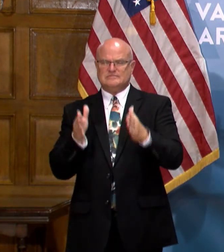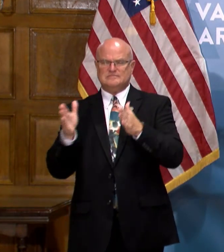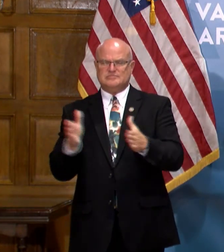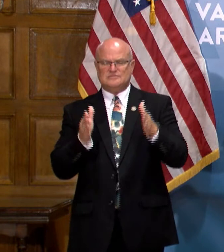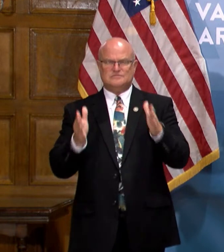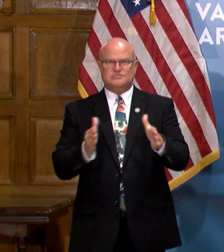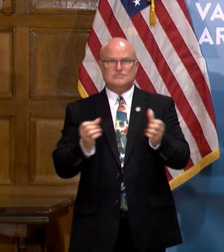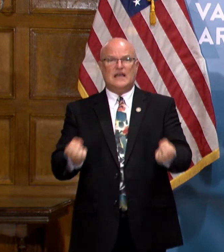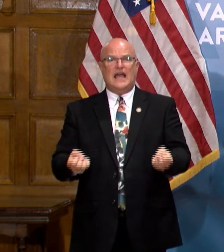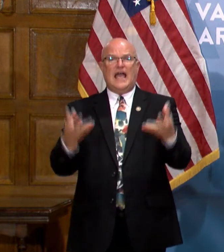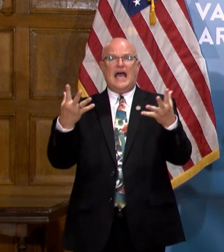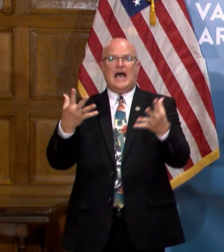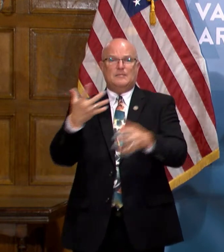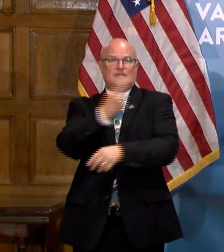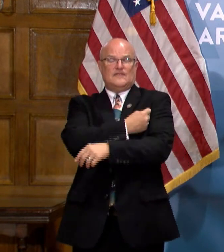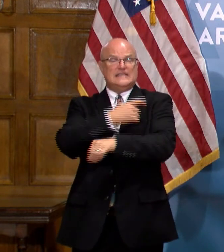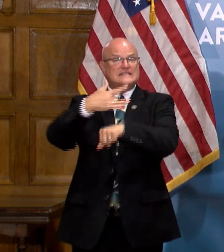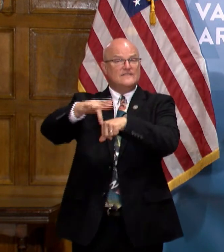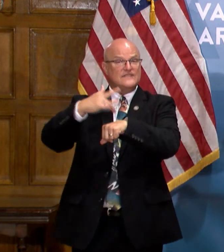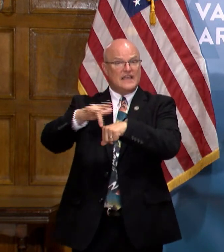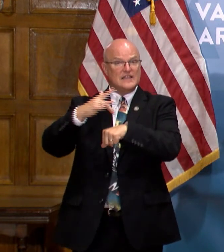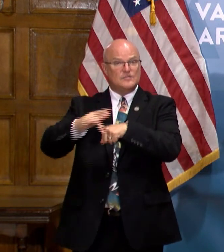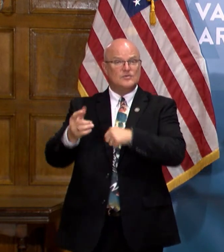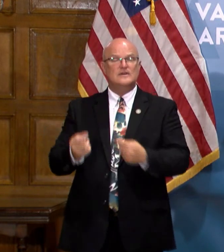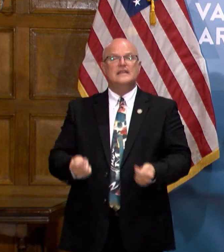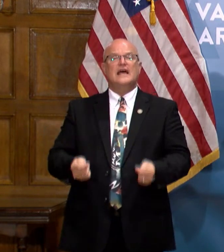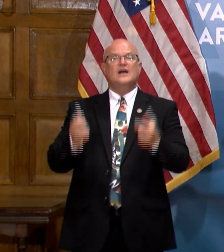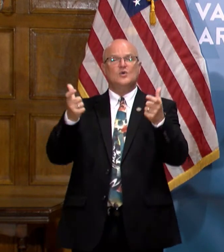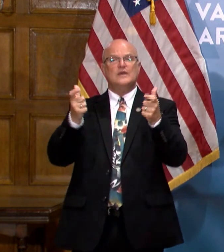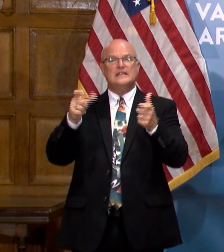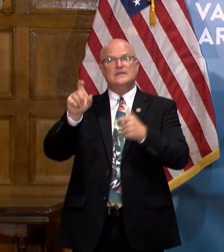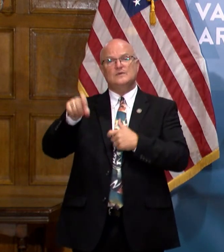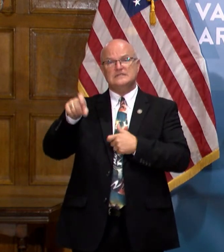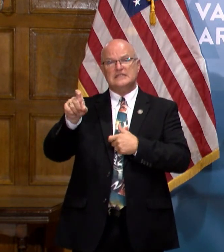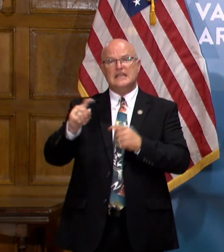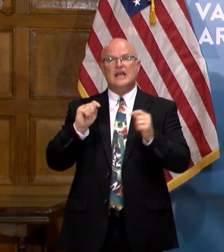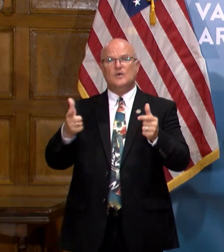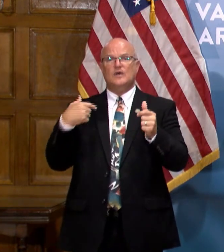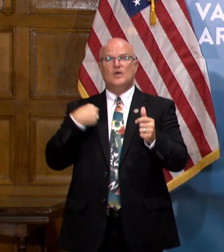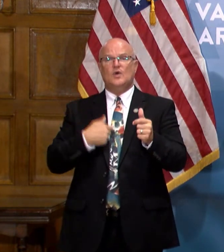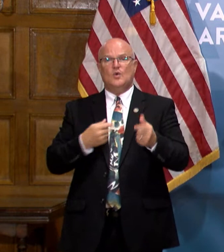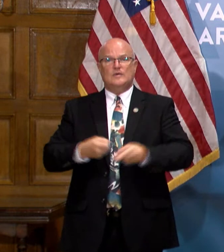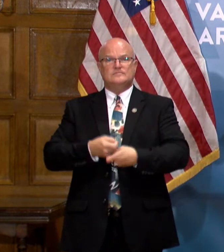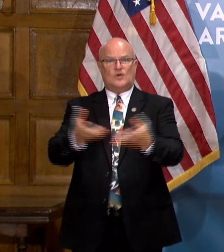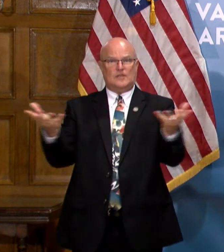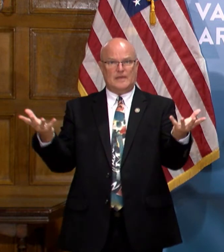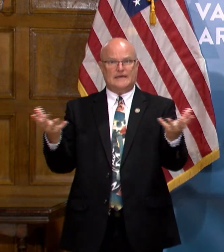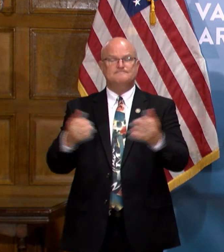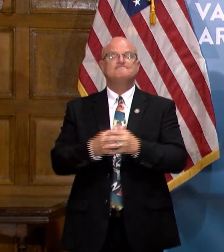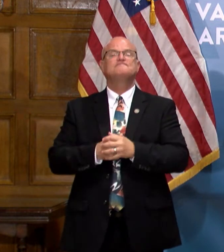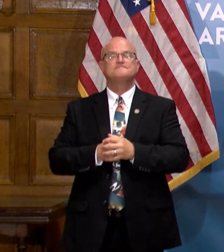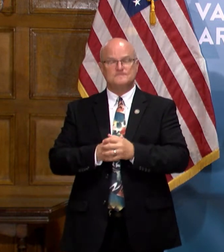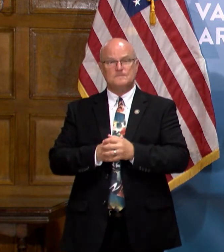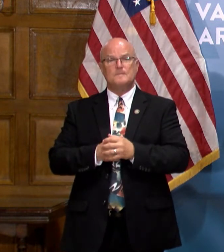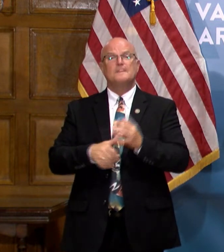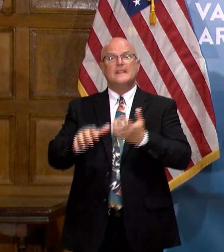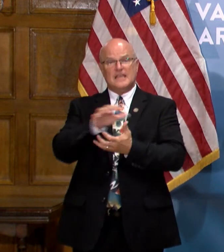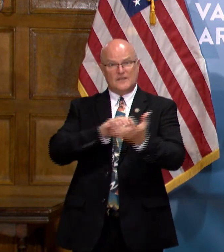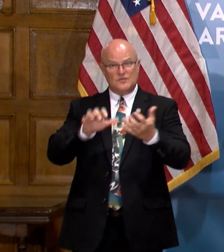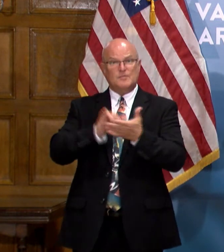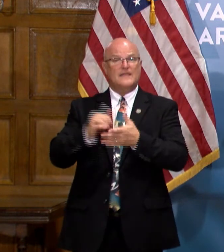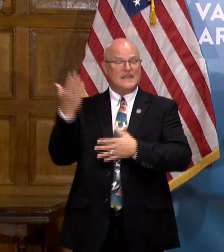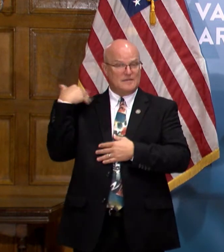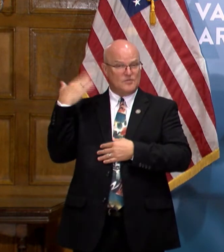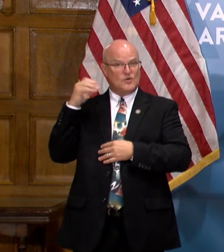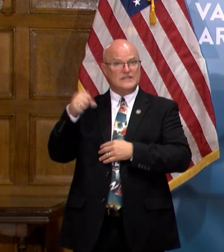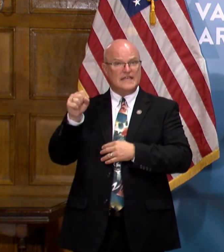as to how many vaccines are available, how quickly, what is the need, how quickly should we roll them out. There has been confusion on that